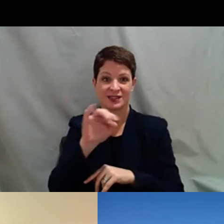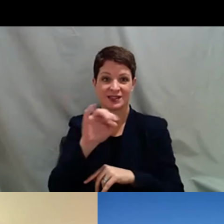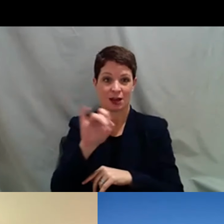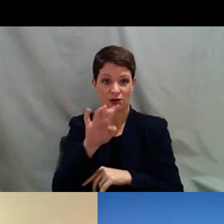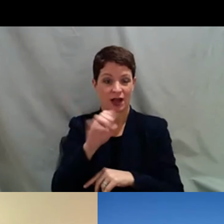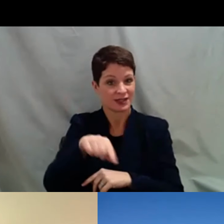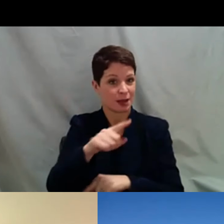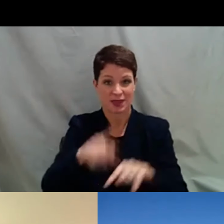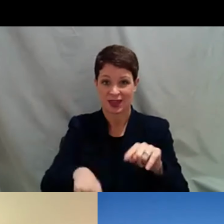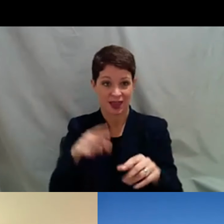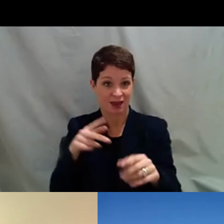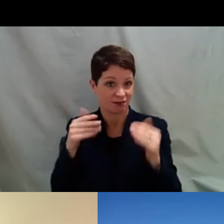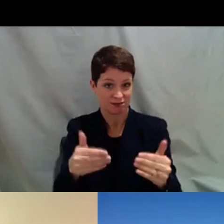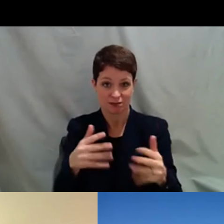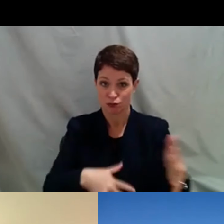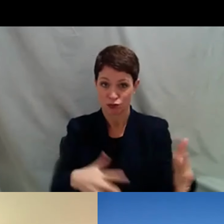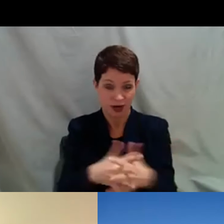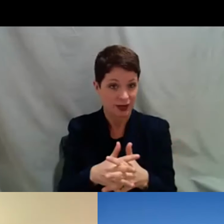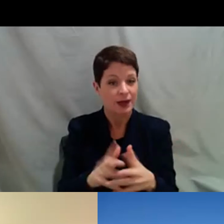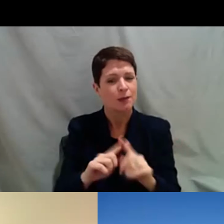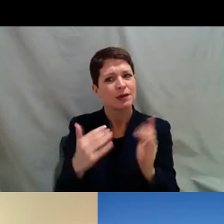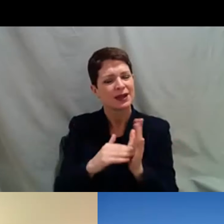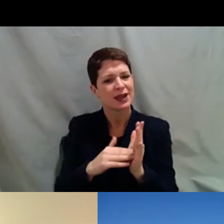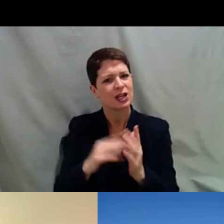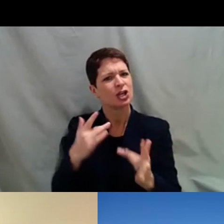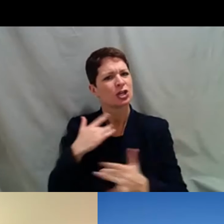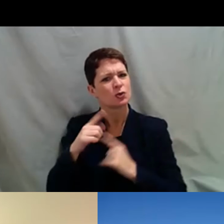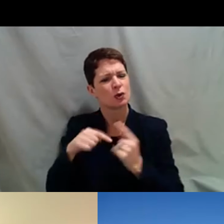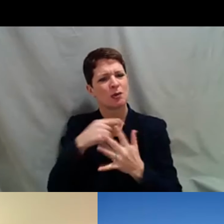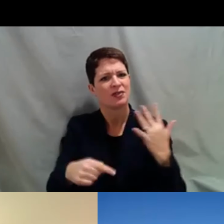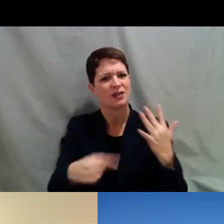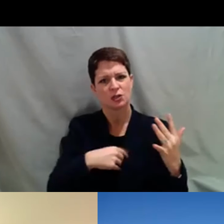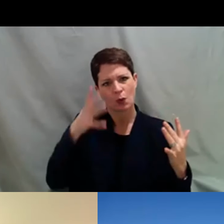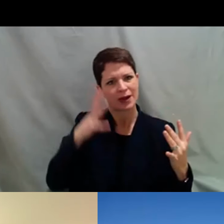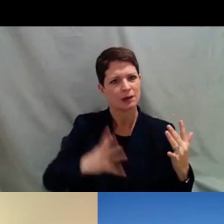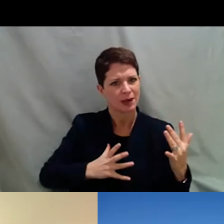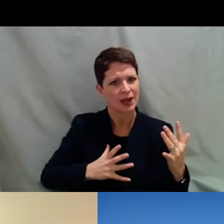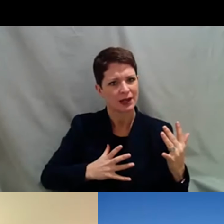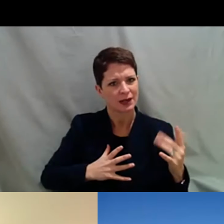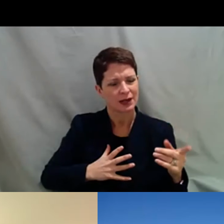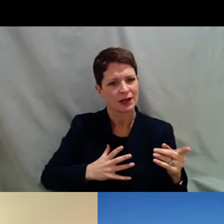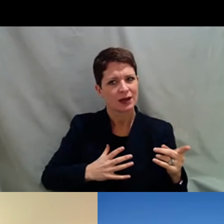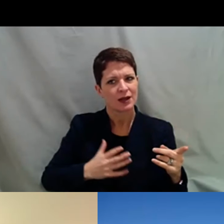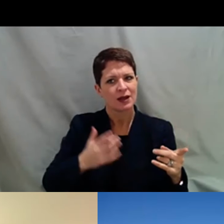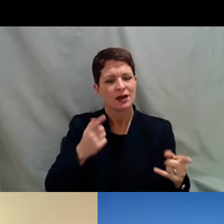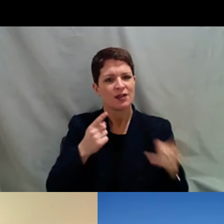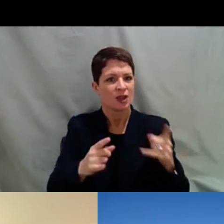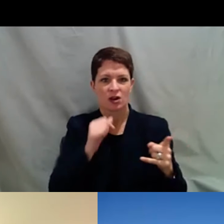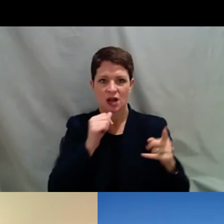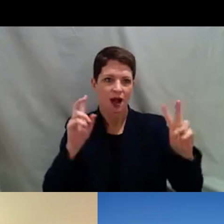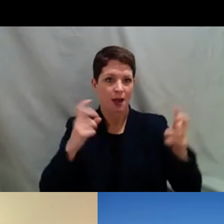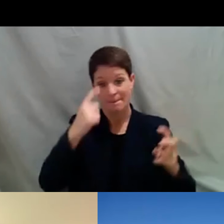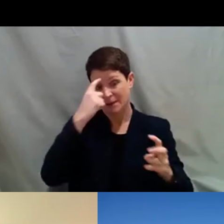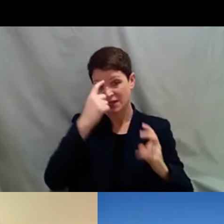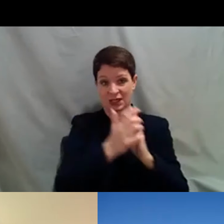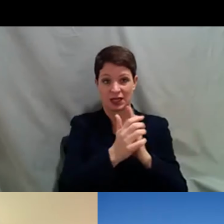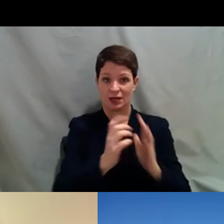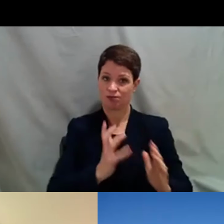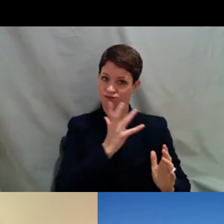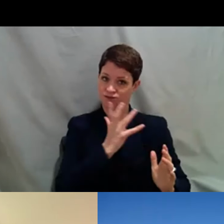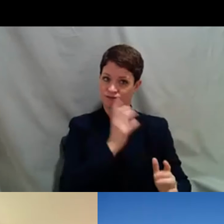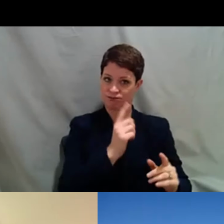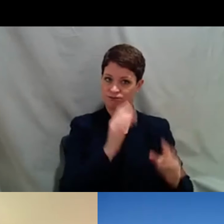with voting, right? Sort of concerns about sort of like, what about these white men who might be not quote unquote mentally up to snuff, right?